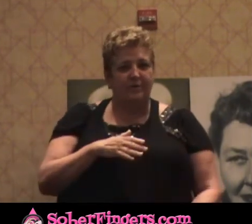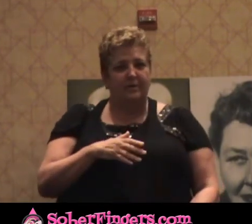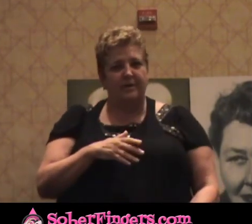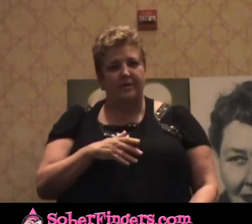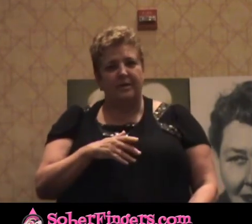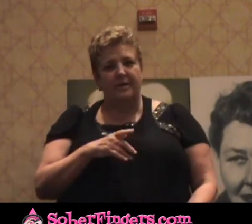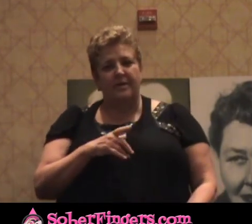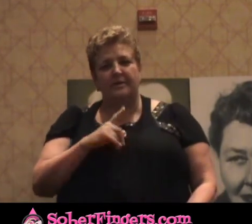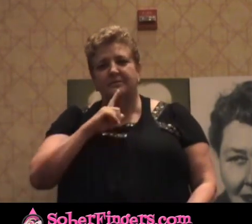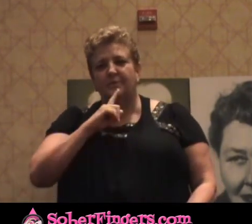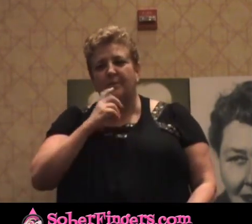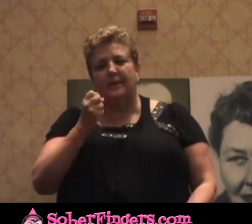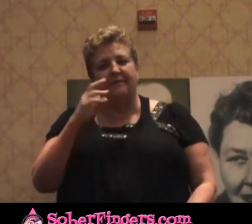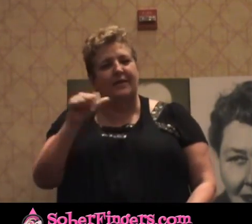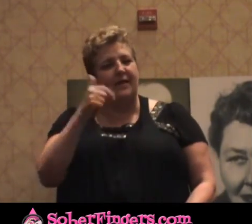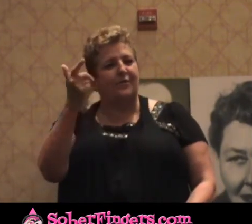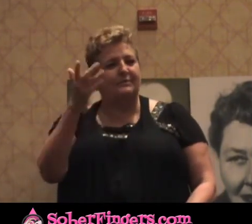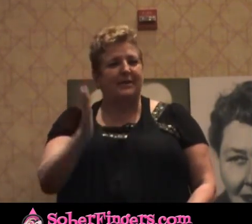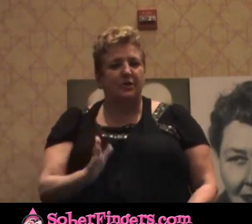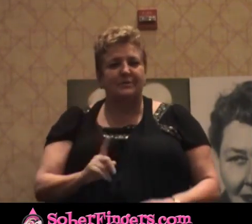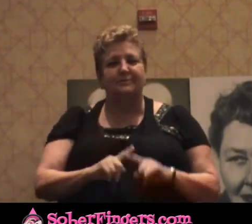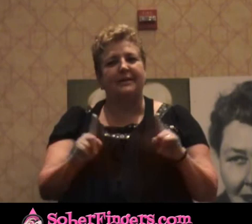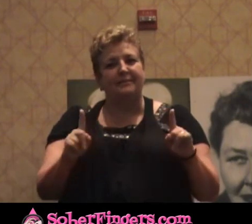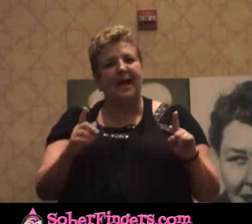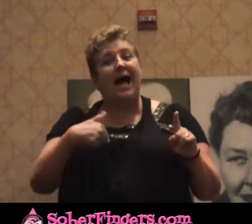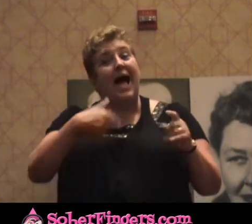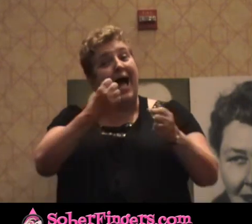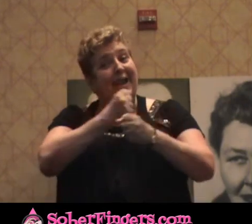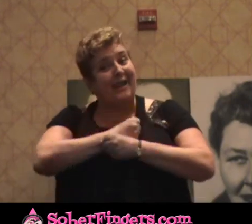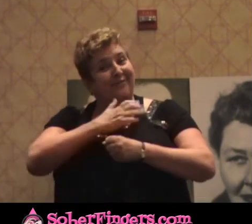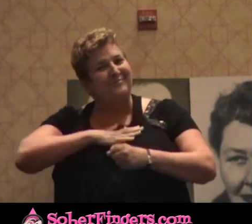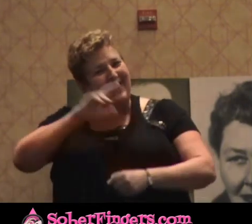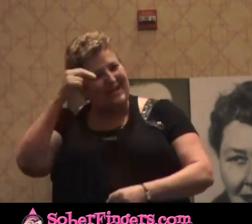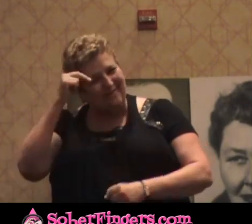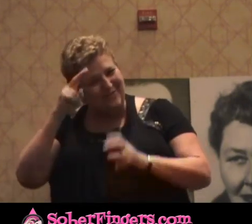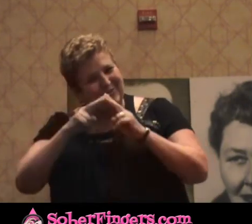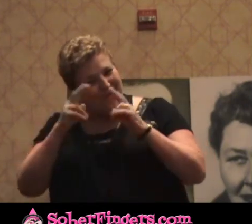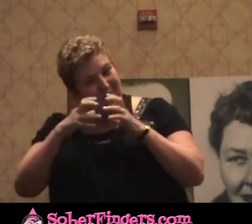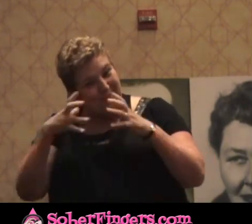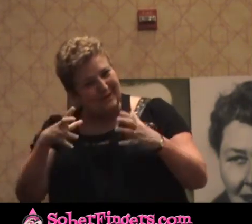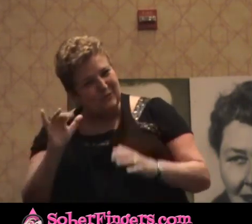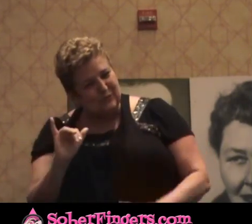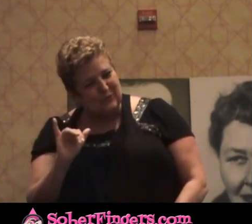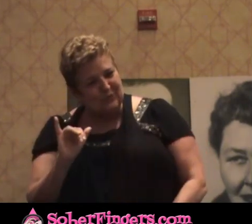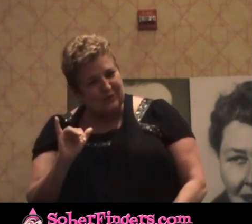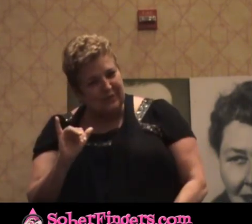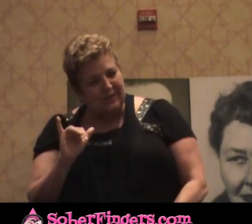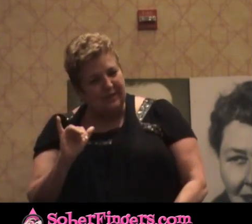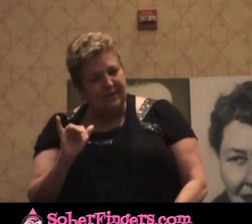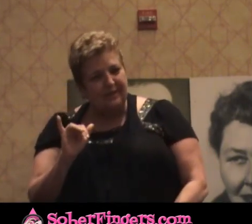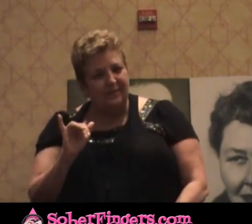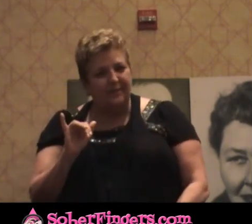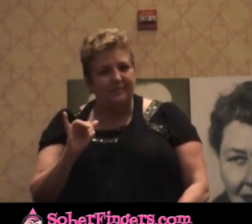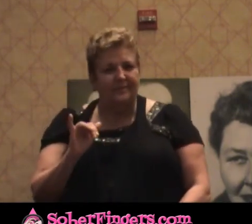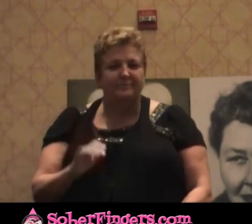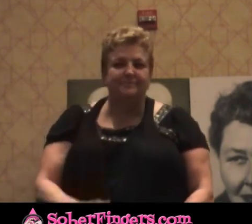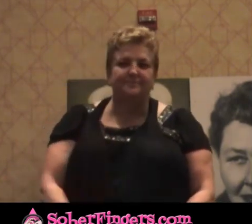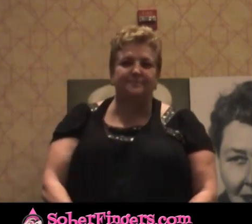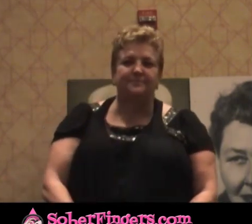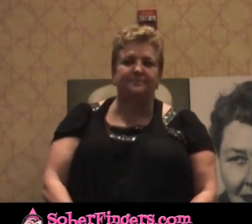other speakers. But I love my nephews very much. And they love their Didi so much. That's just true